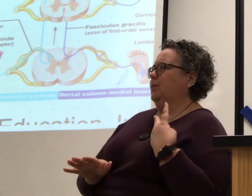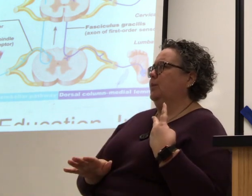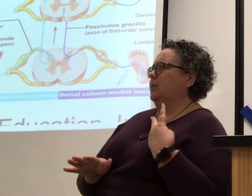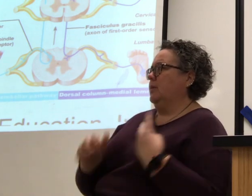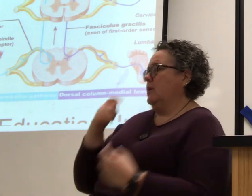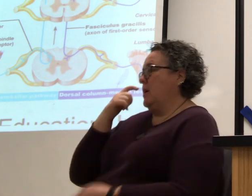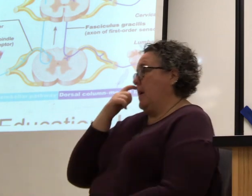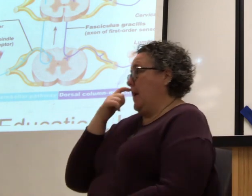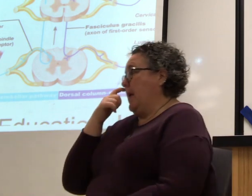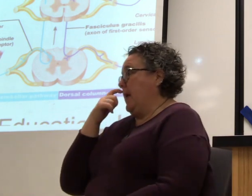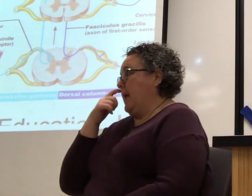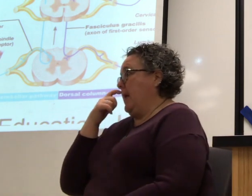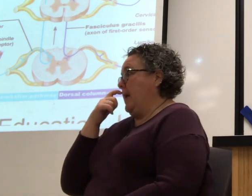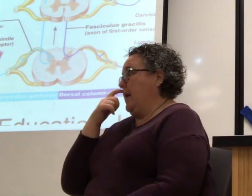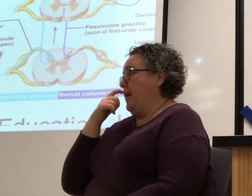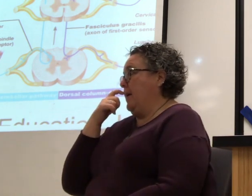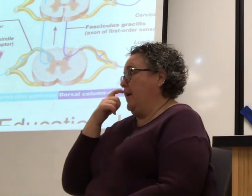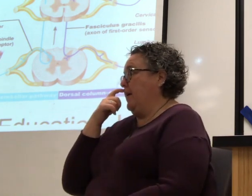ascends